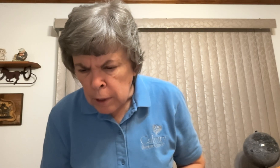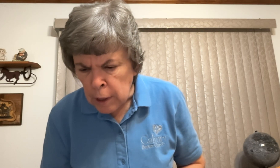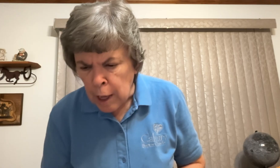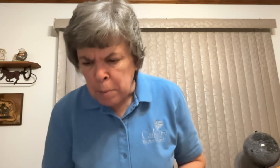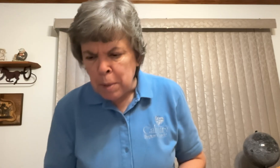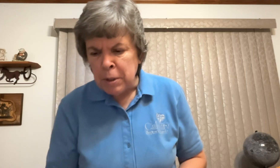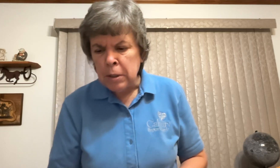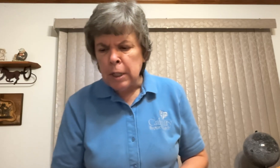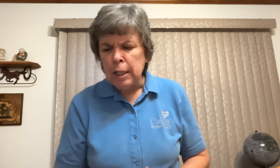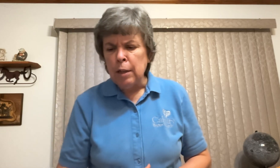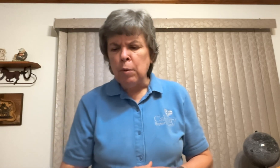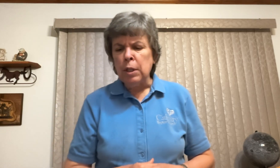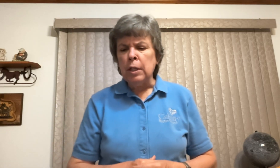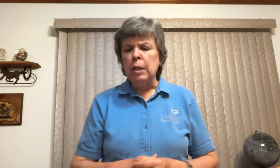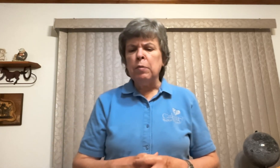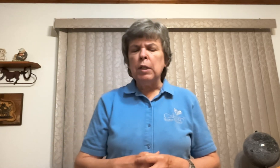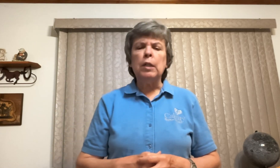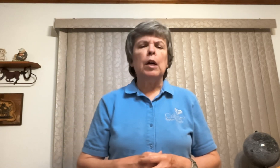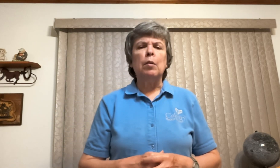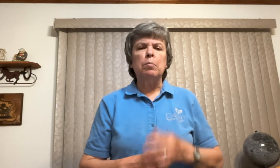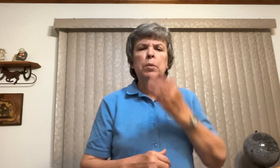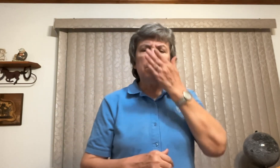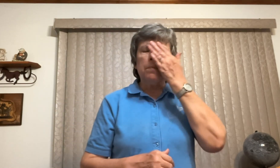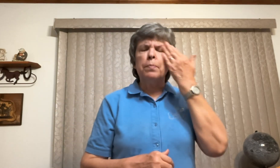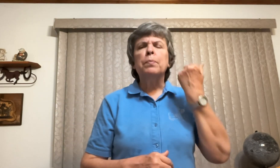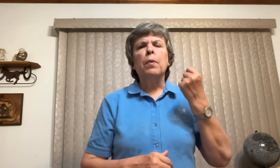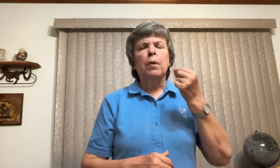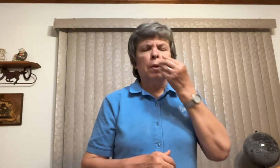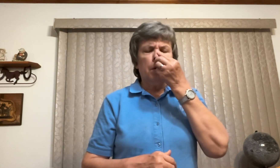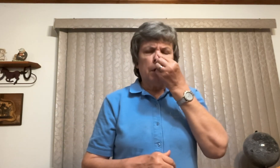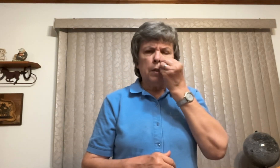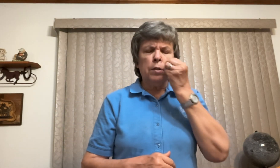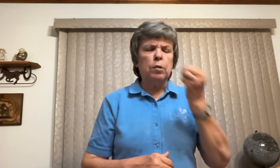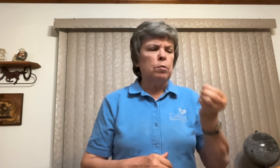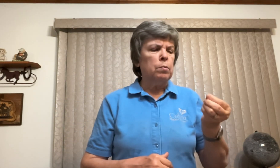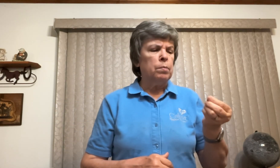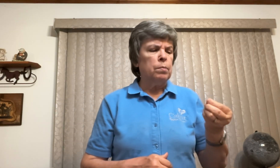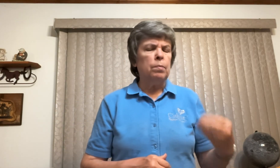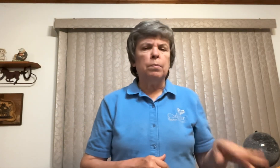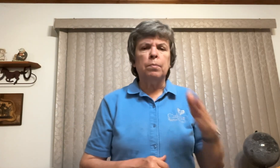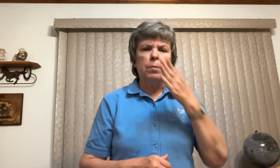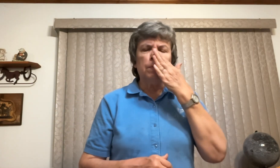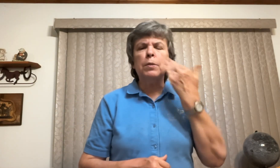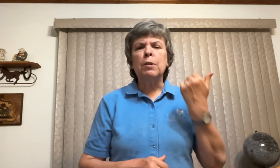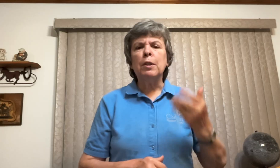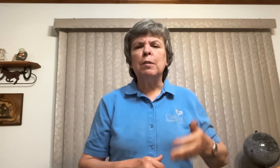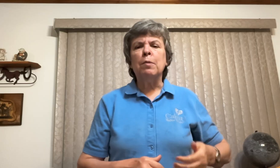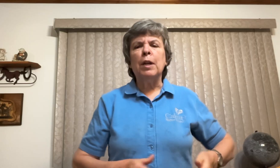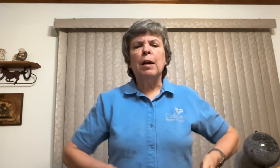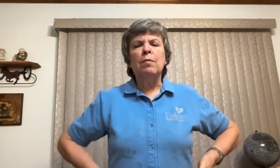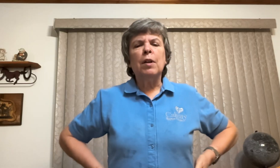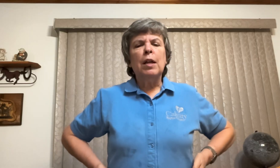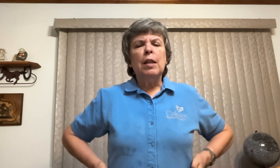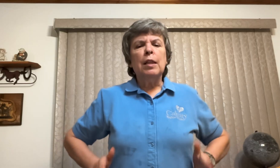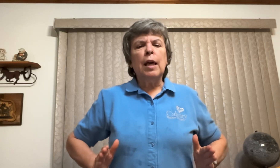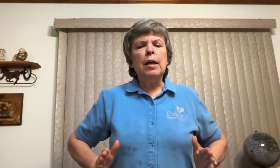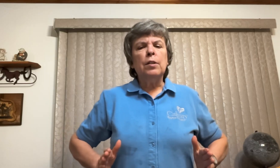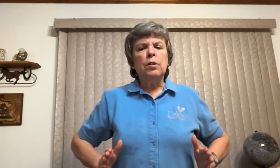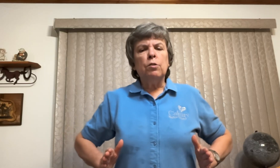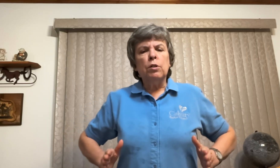Let me be singing when the evening comes. All right, so, sorry, we have let. You can do it